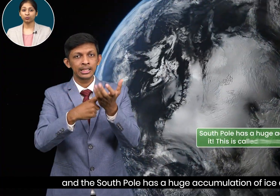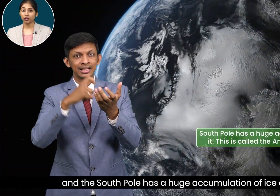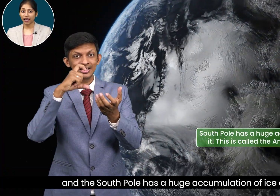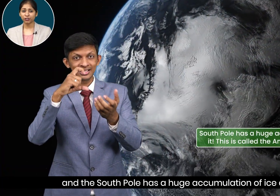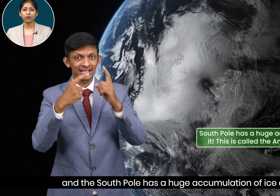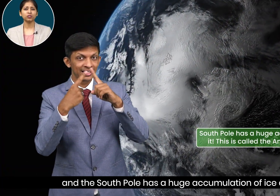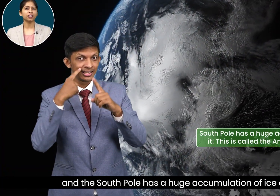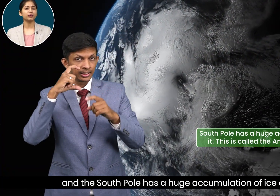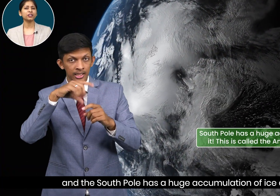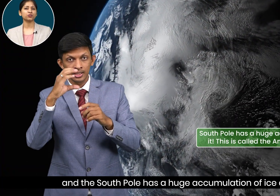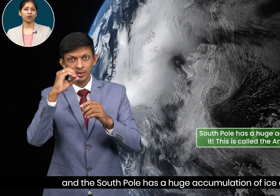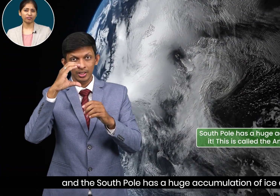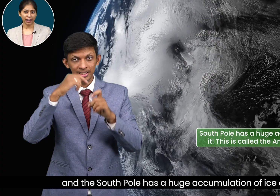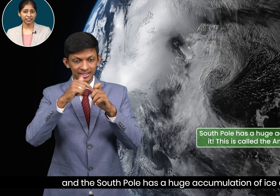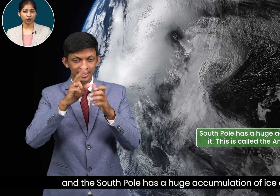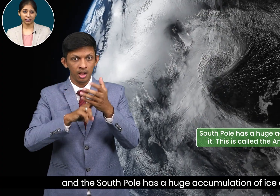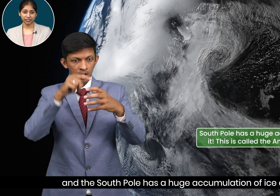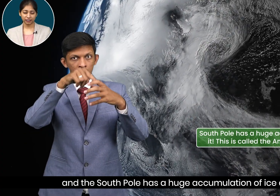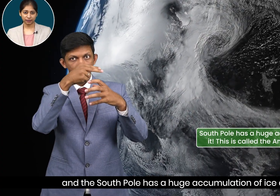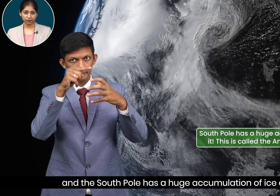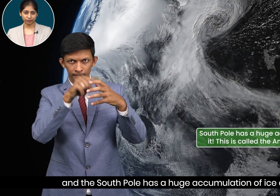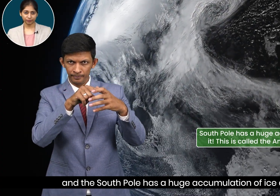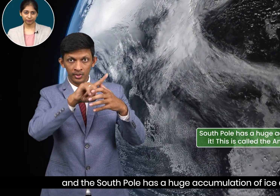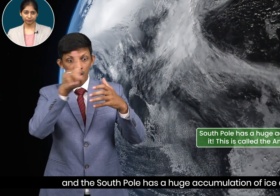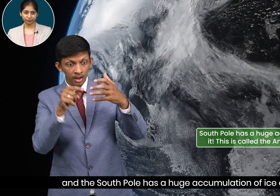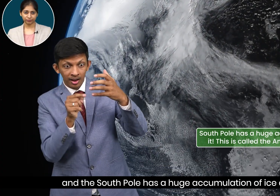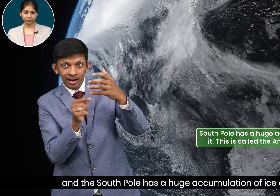And the South Pole has a huge accumulation of ice on it.